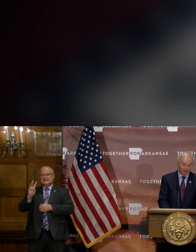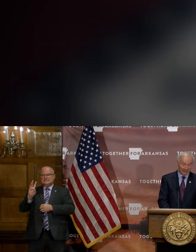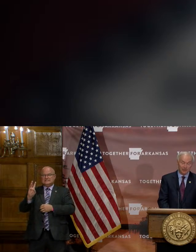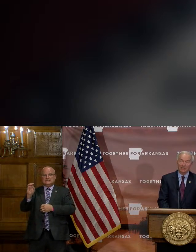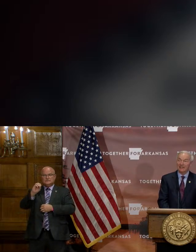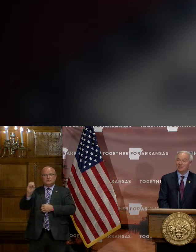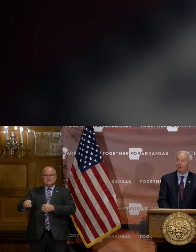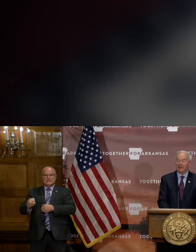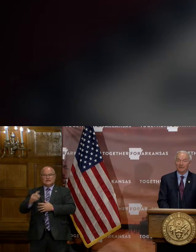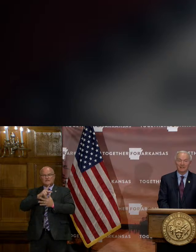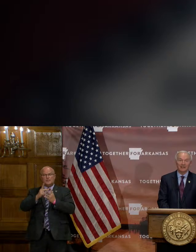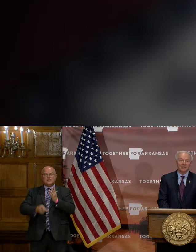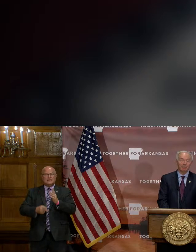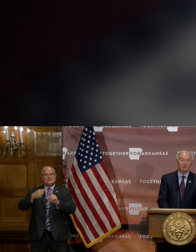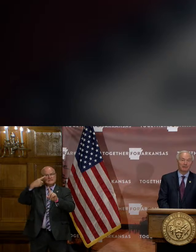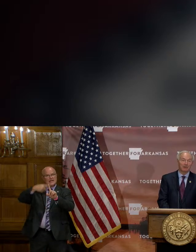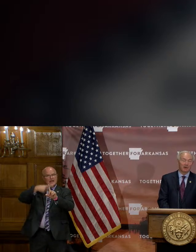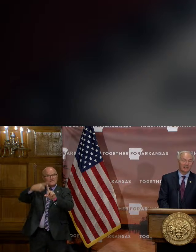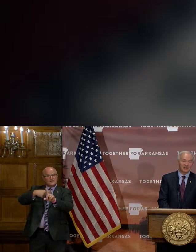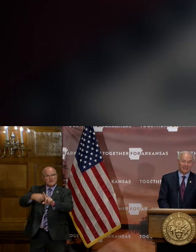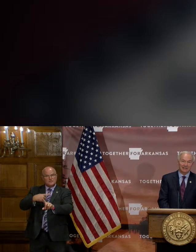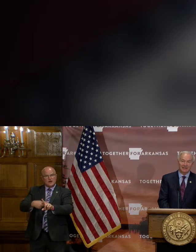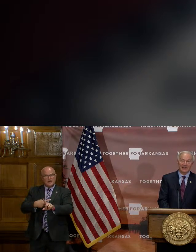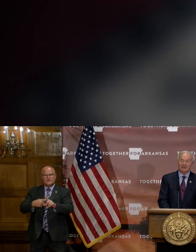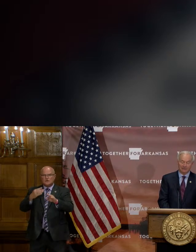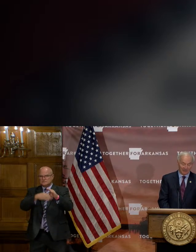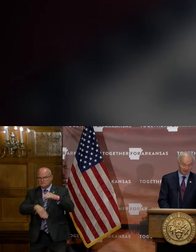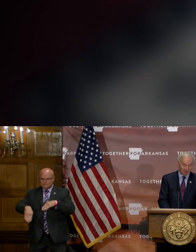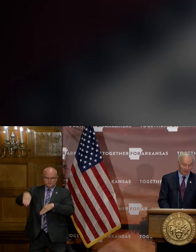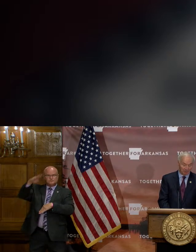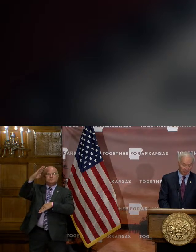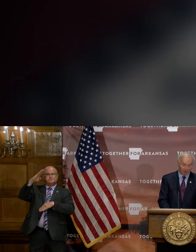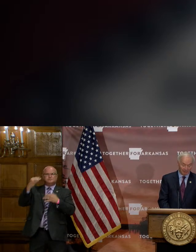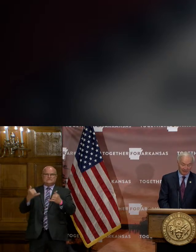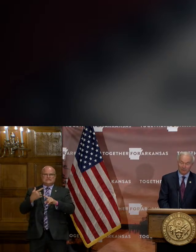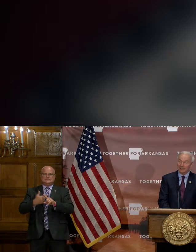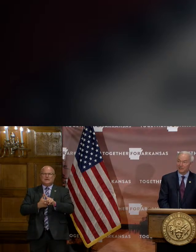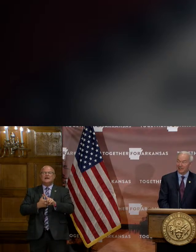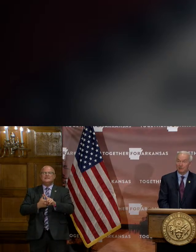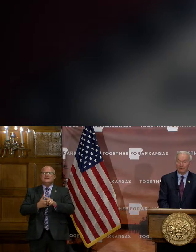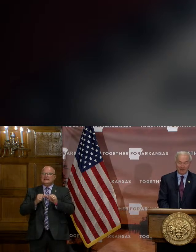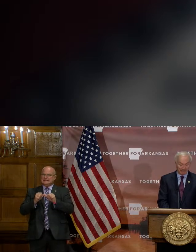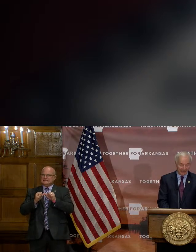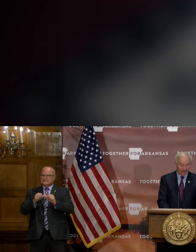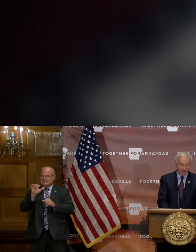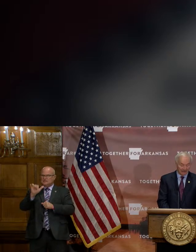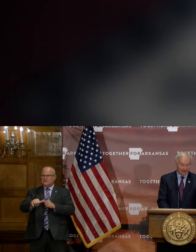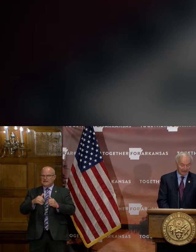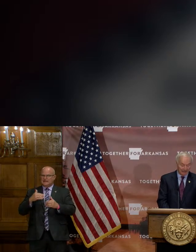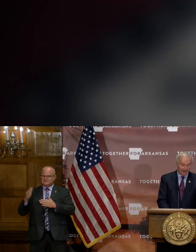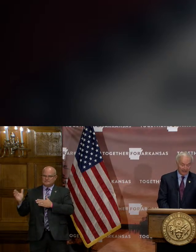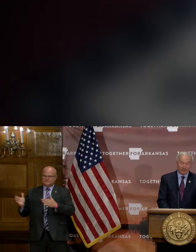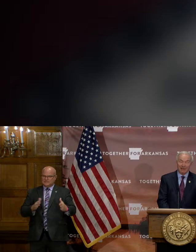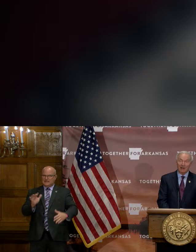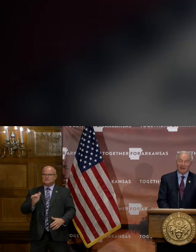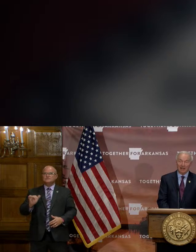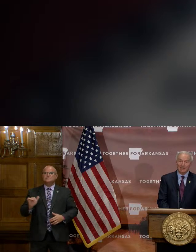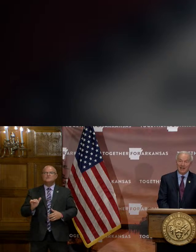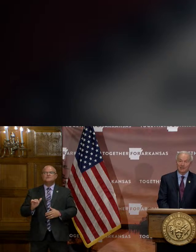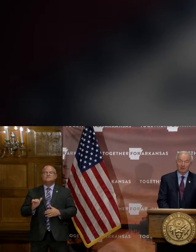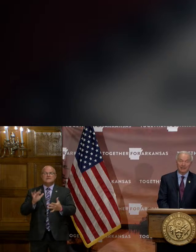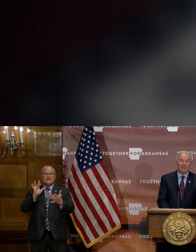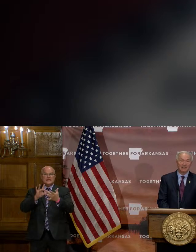our population each month, which we far exceeded that this month. We want to be able to continue that pattern. It is